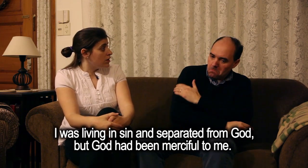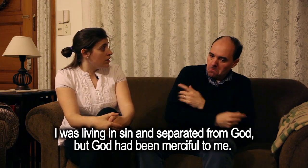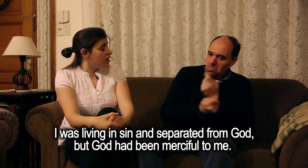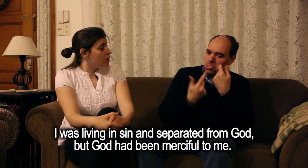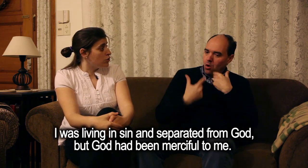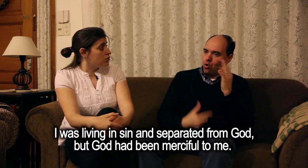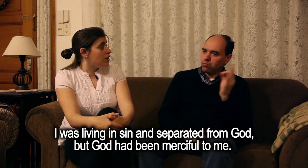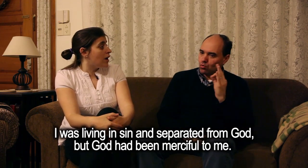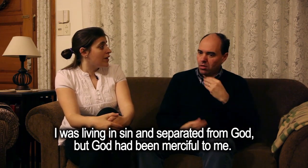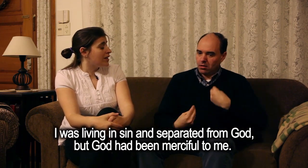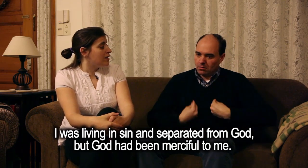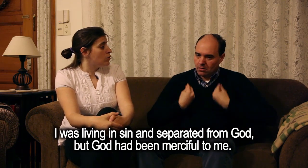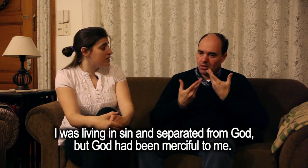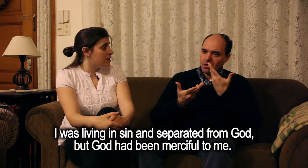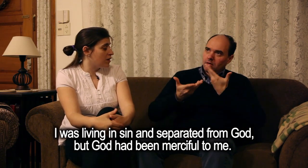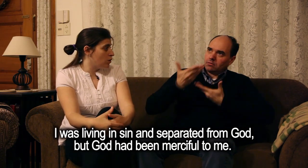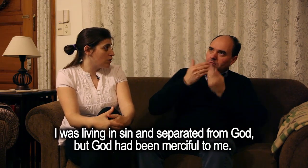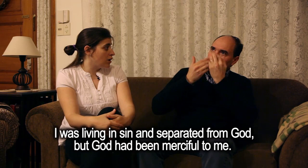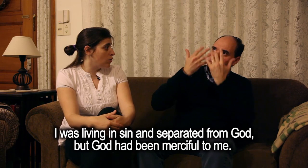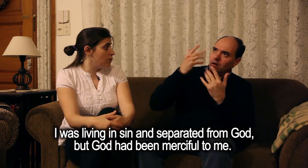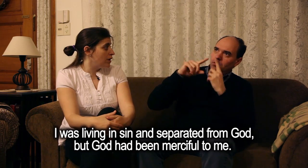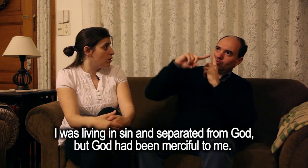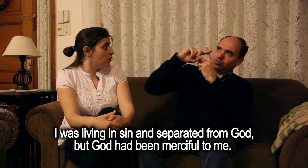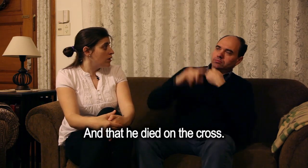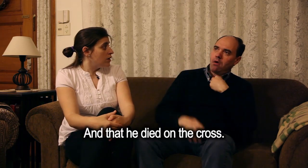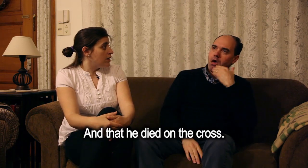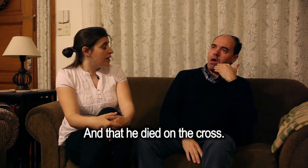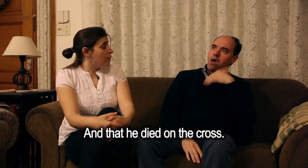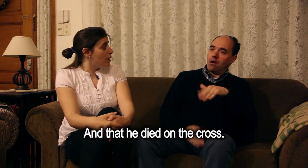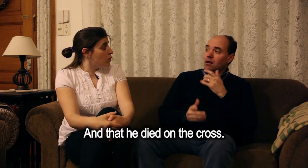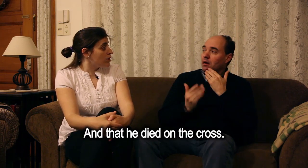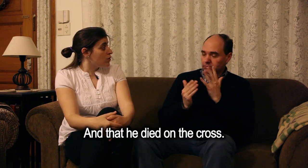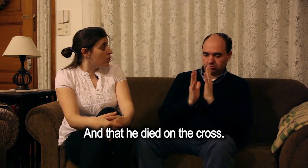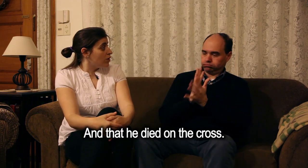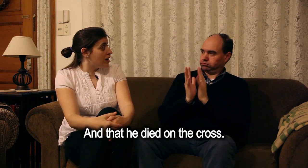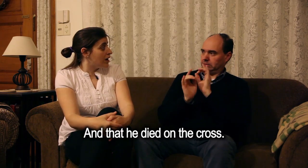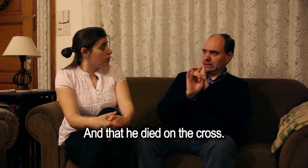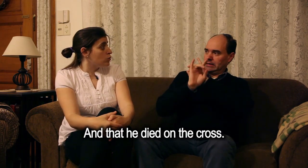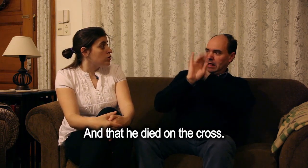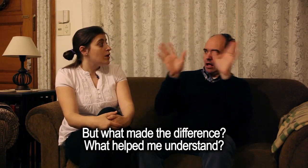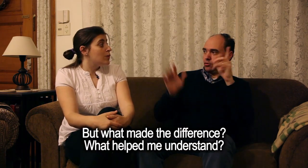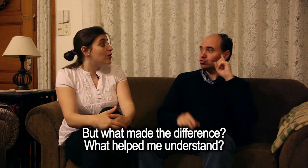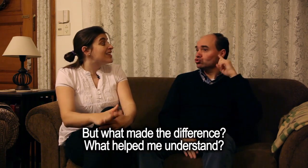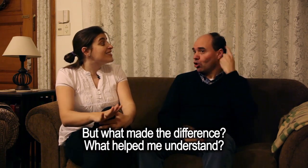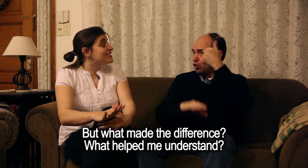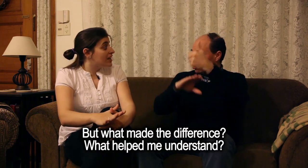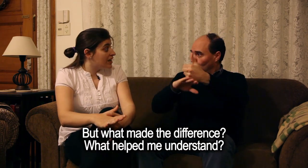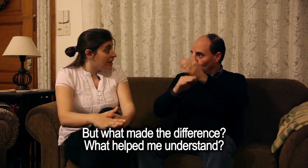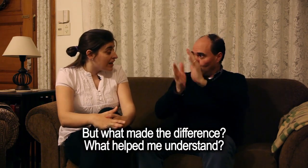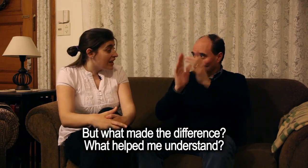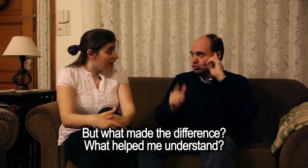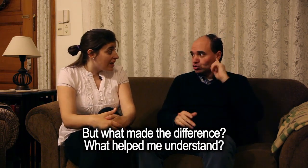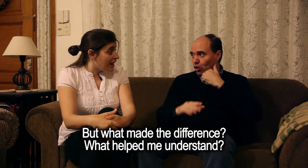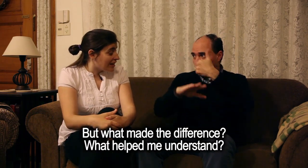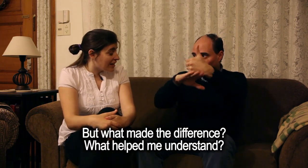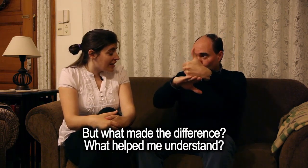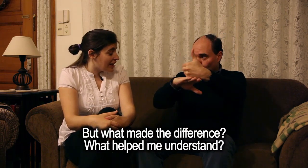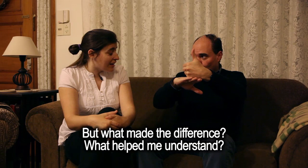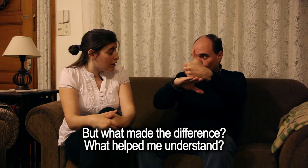que Dios había tenido misericordia conmigo y que había muerto en la cruz. Pero gracias a qué lo